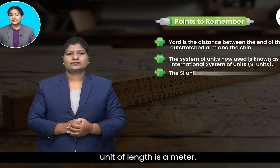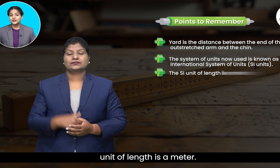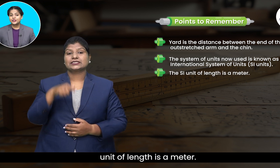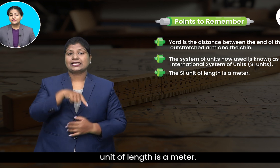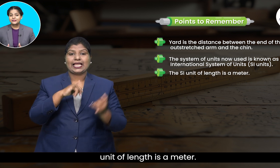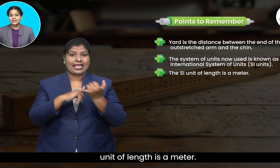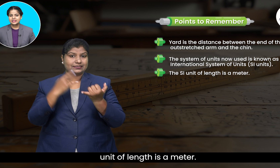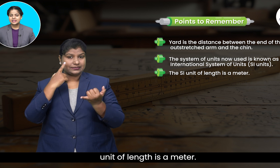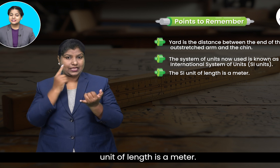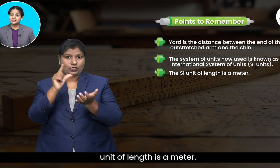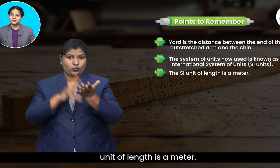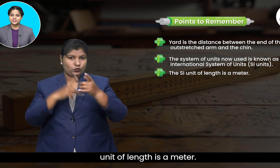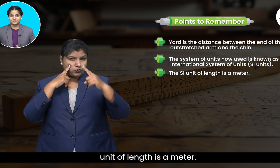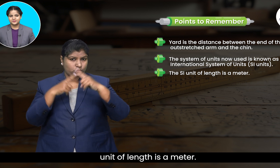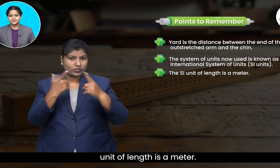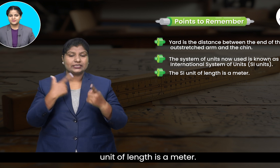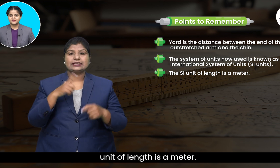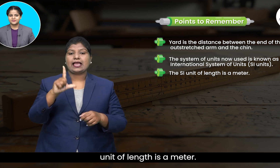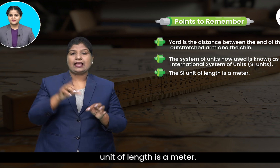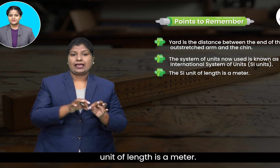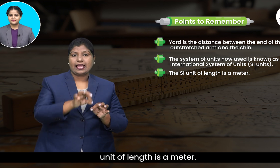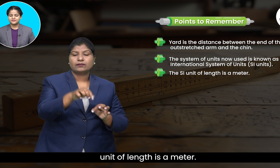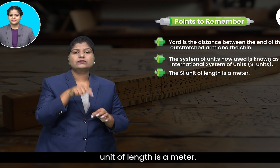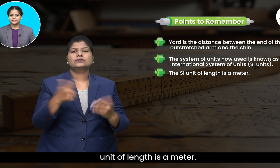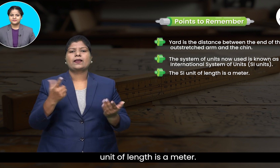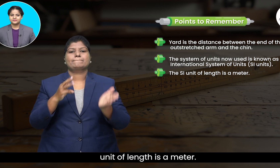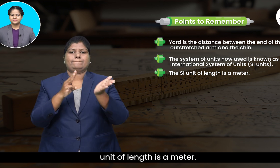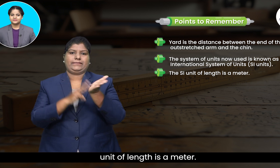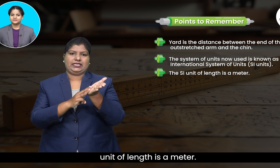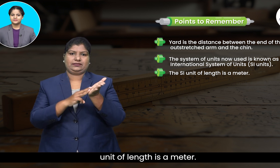The SI unit of length is a meter.